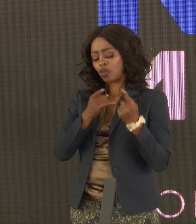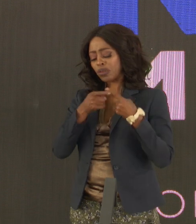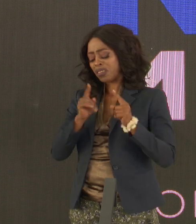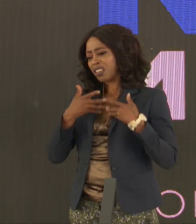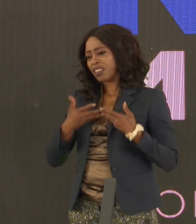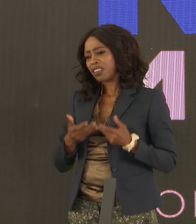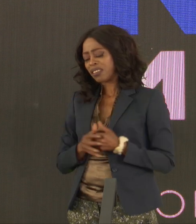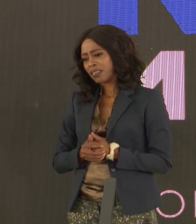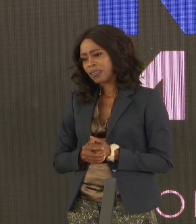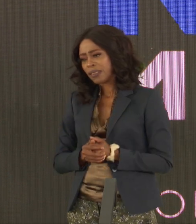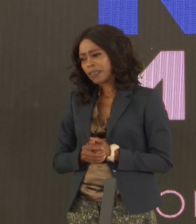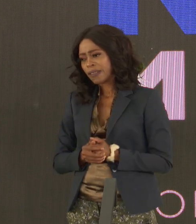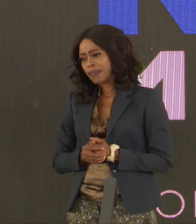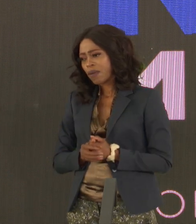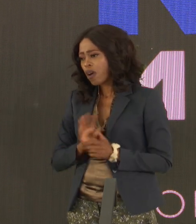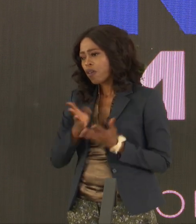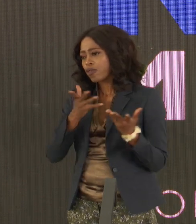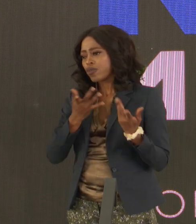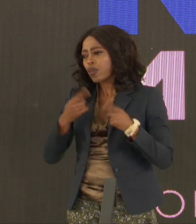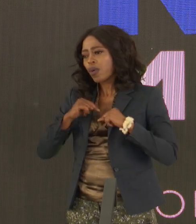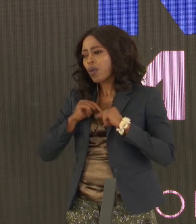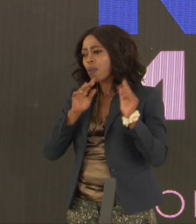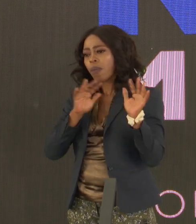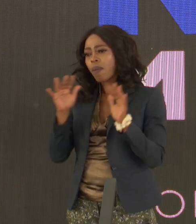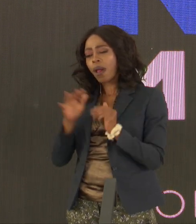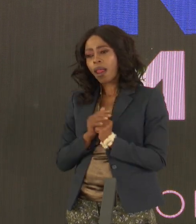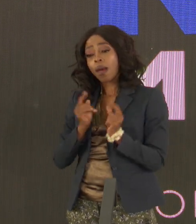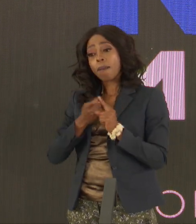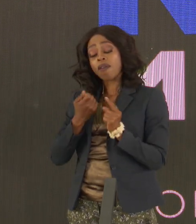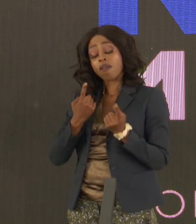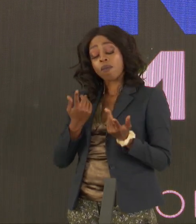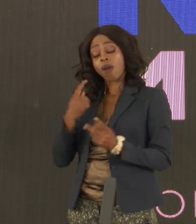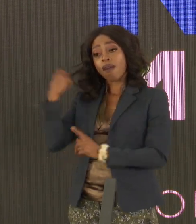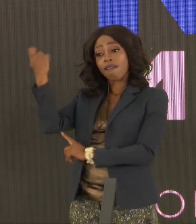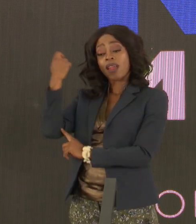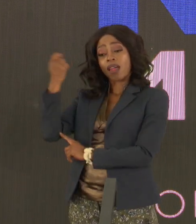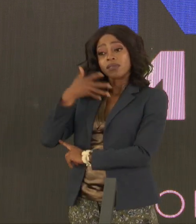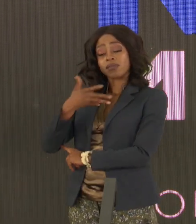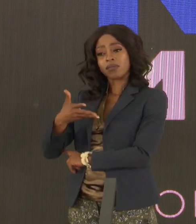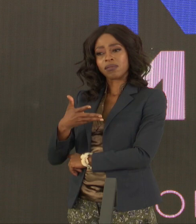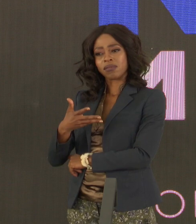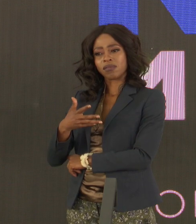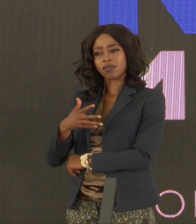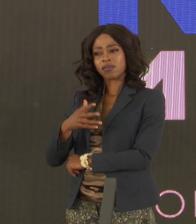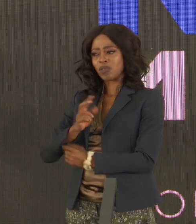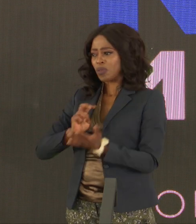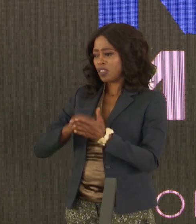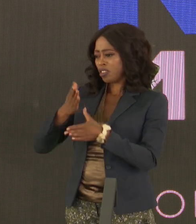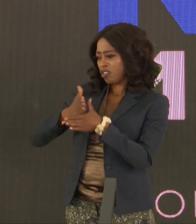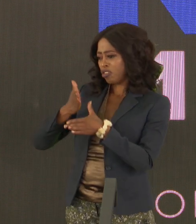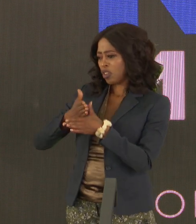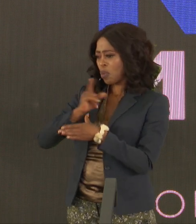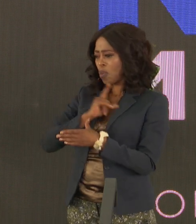That's not who we are as a people. I come from a village. You don't need to have a job to have